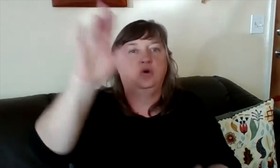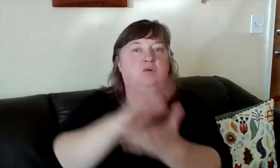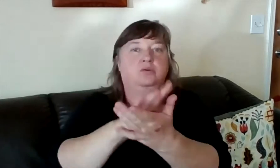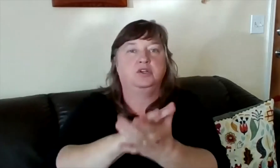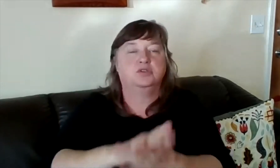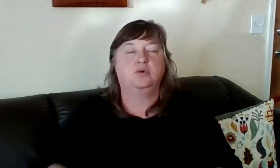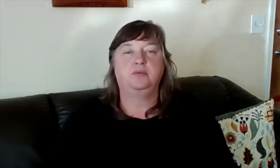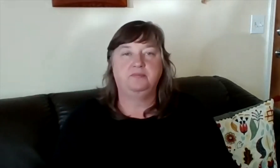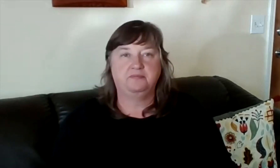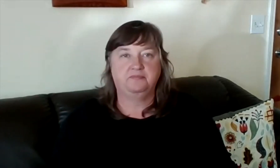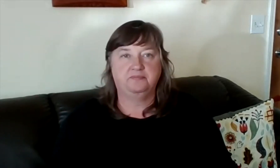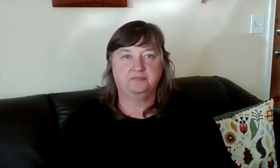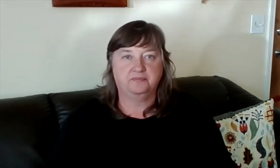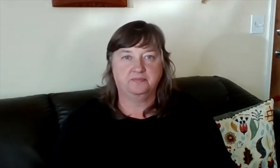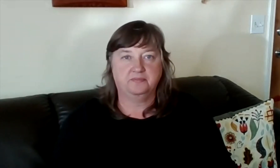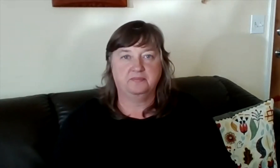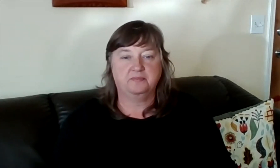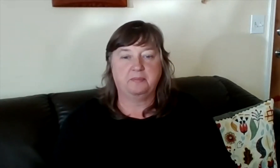Going to school.